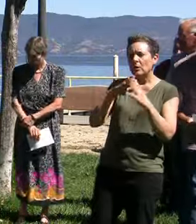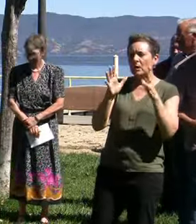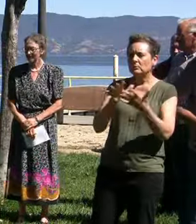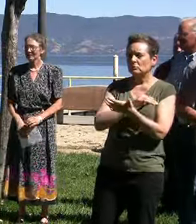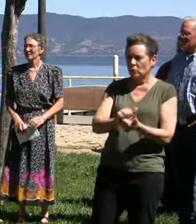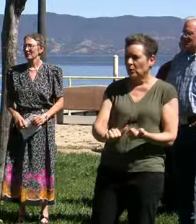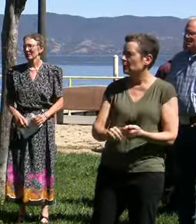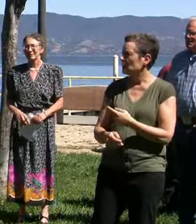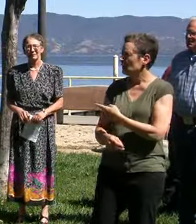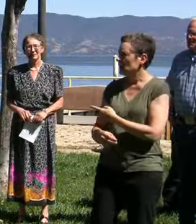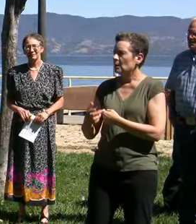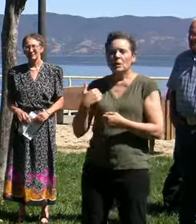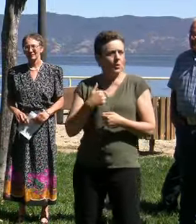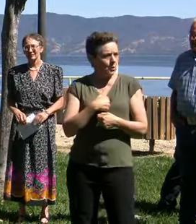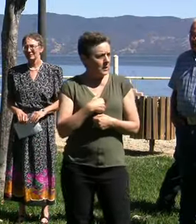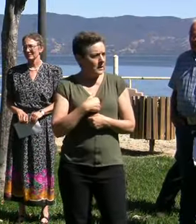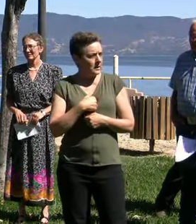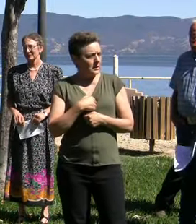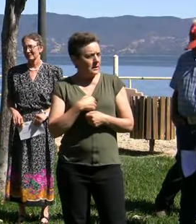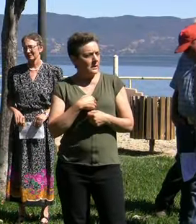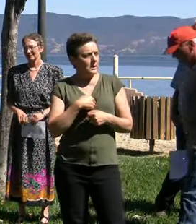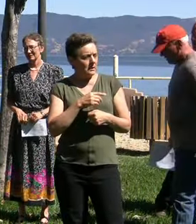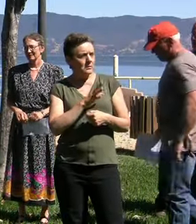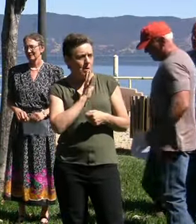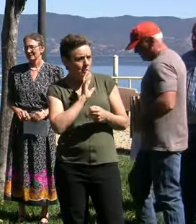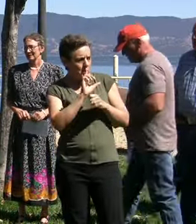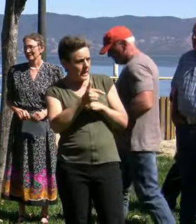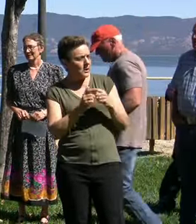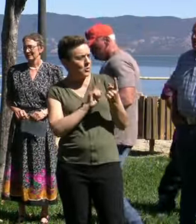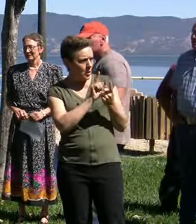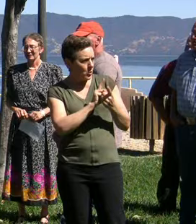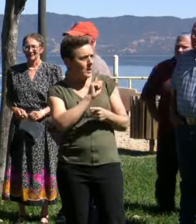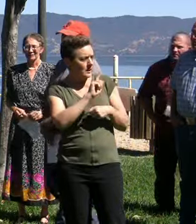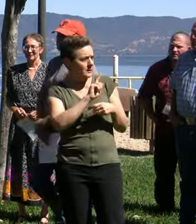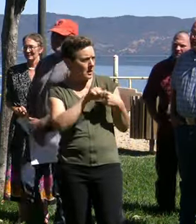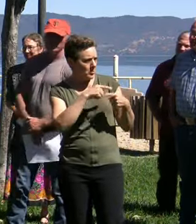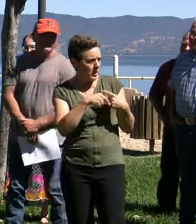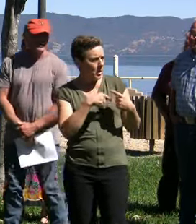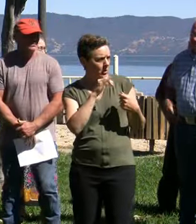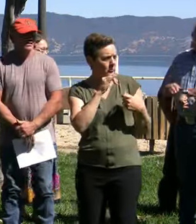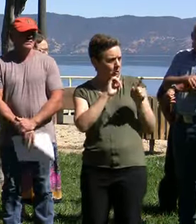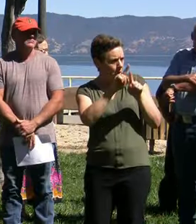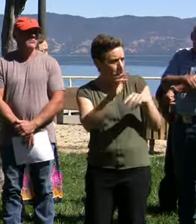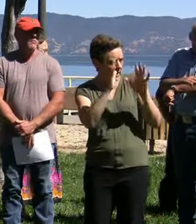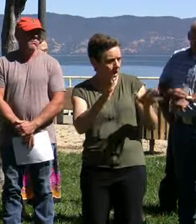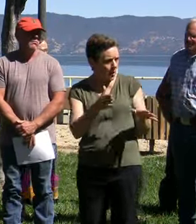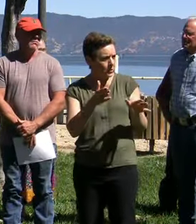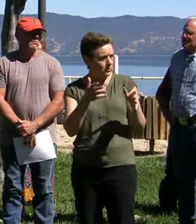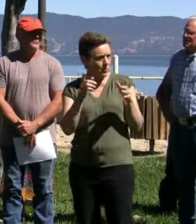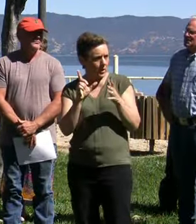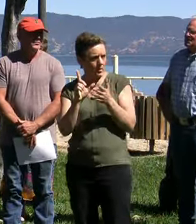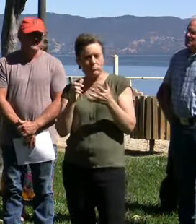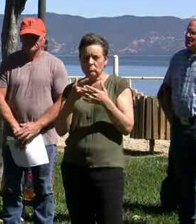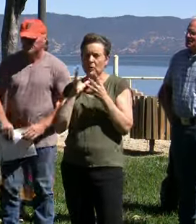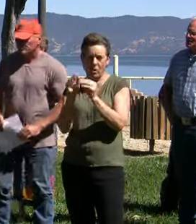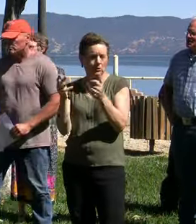We can handle one-on-one the personal questions about escorts and animals offline. So I'll be available for you as soon as this press conference is over.